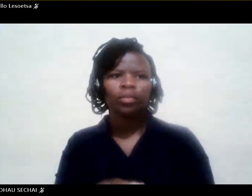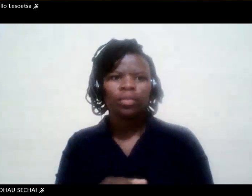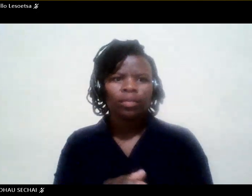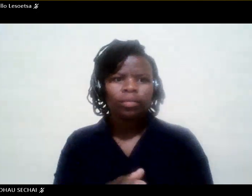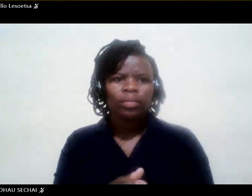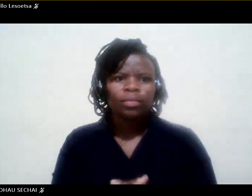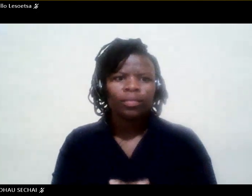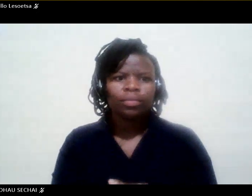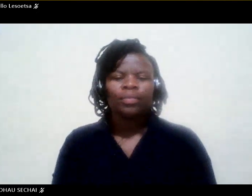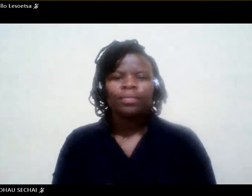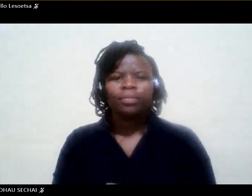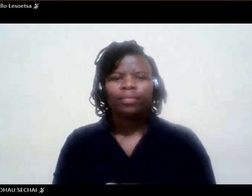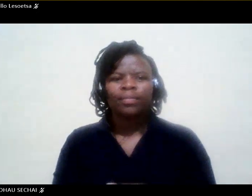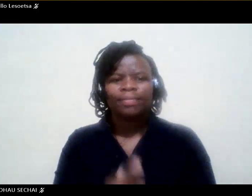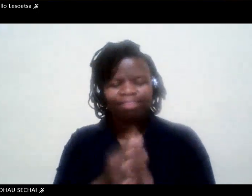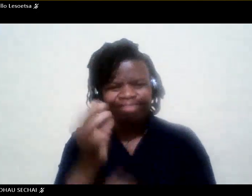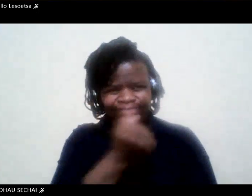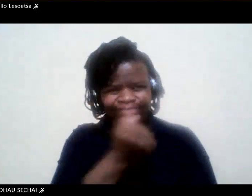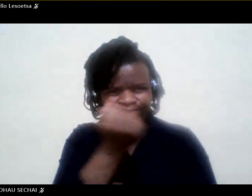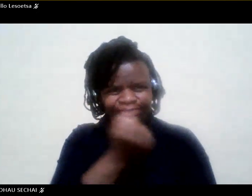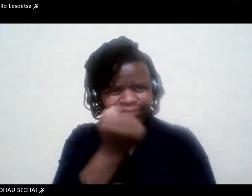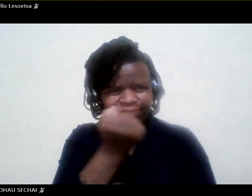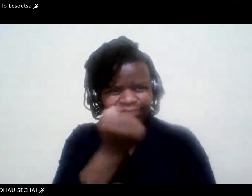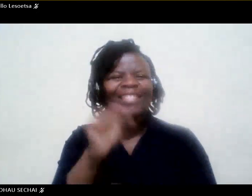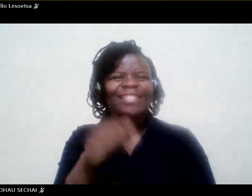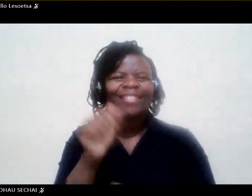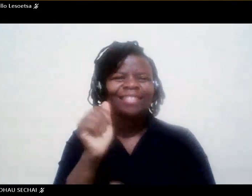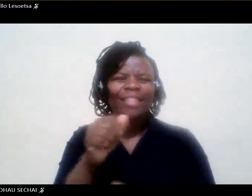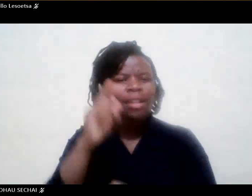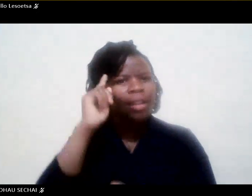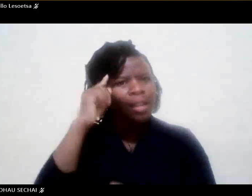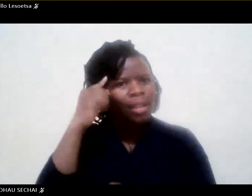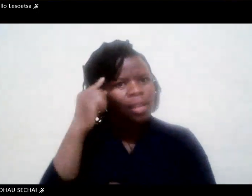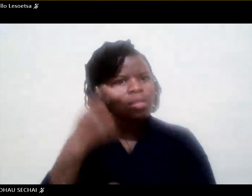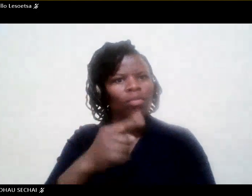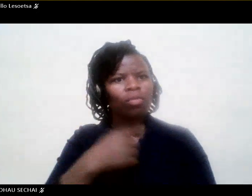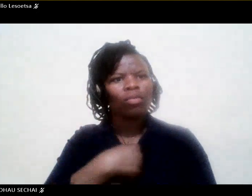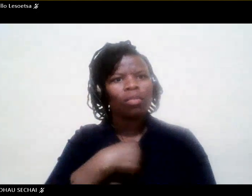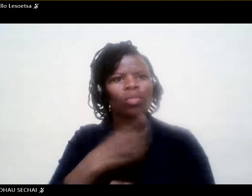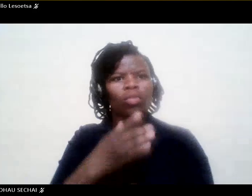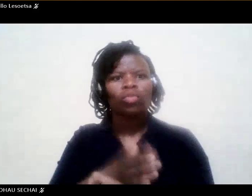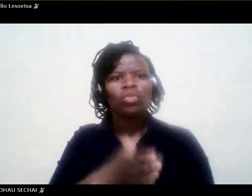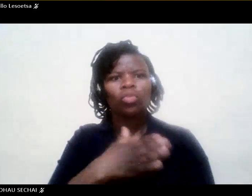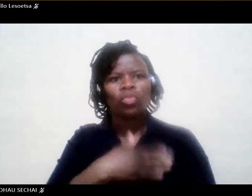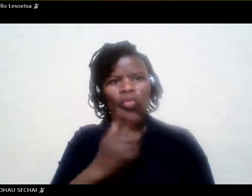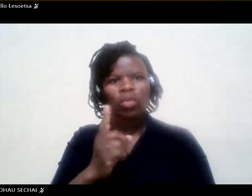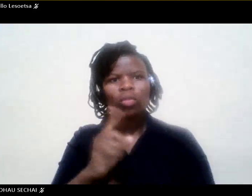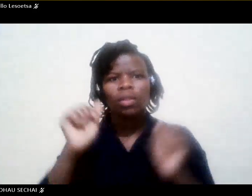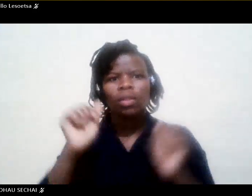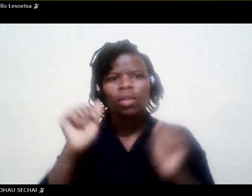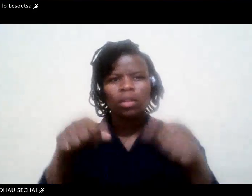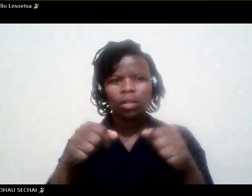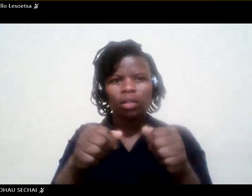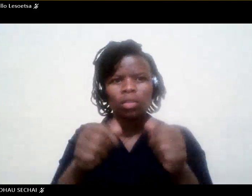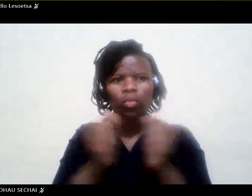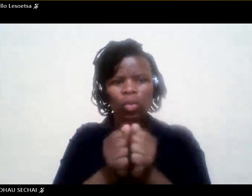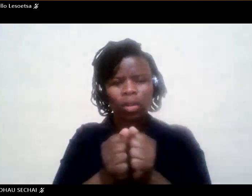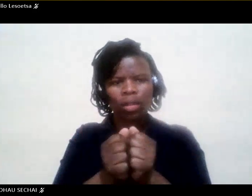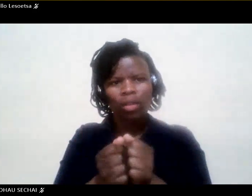Sorry, yes, Doctor. I think for me, I want to agree with him on